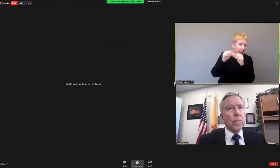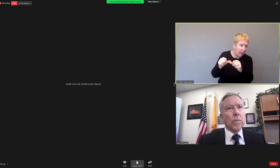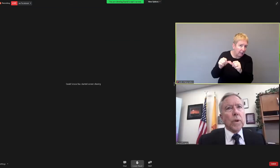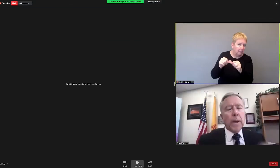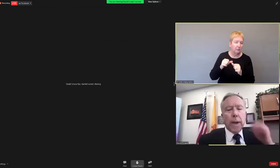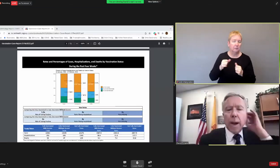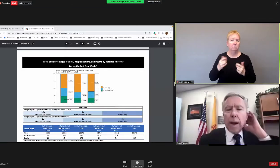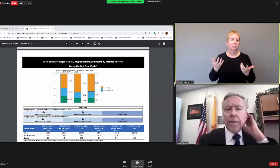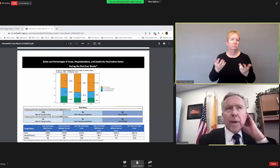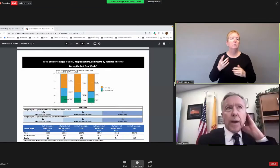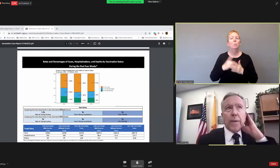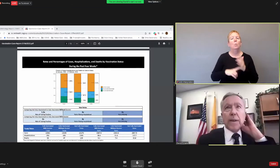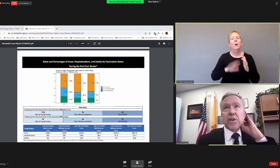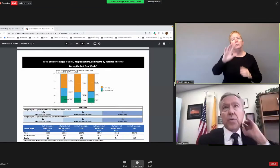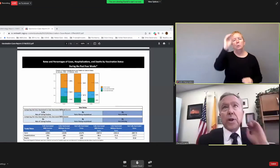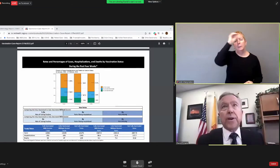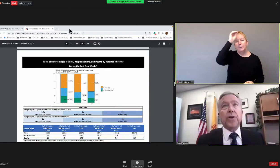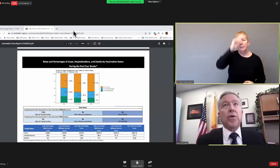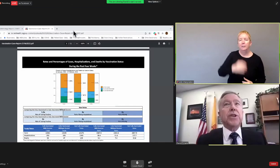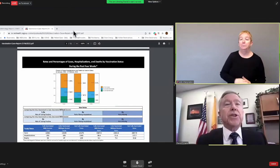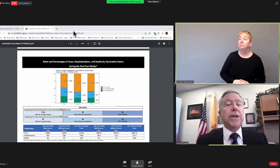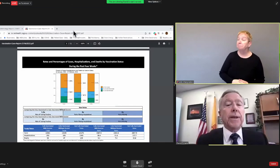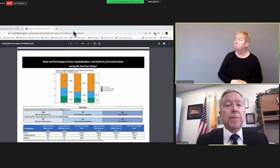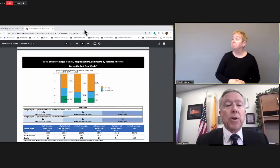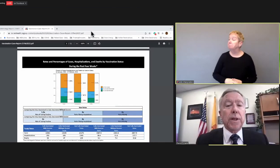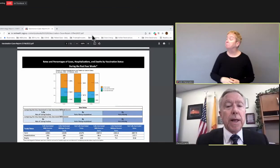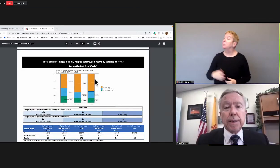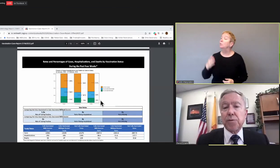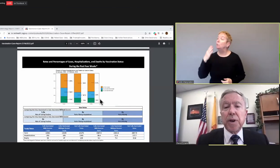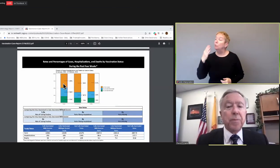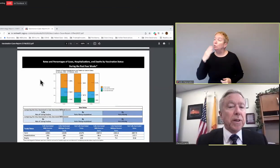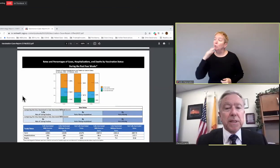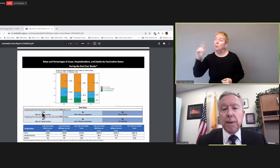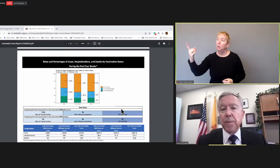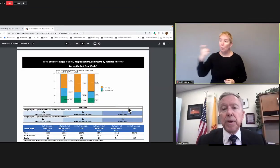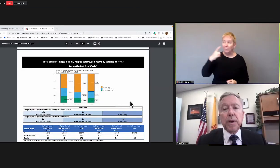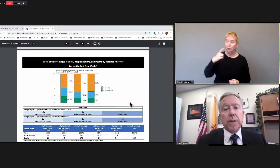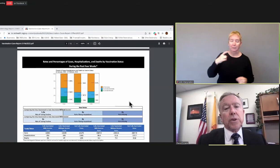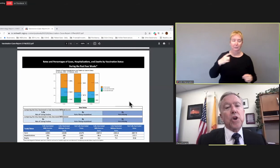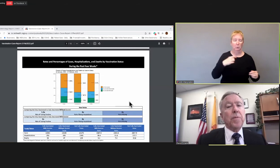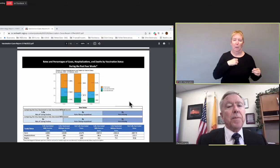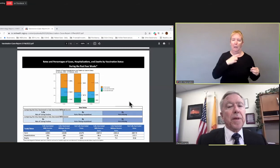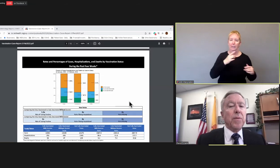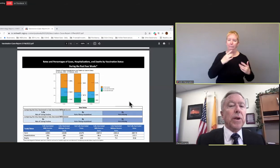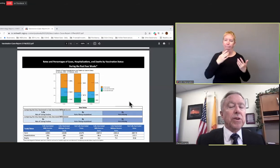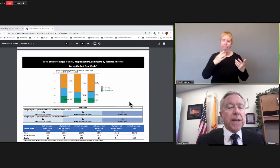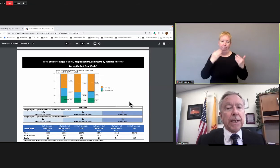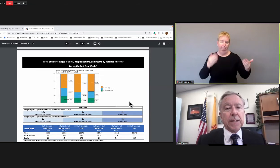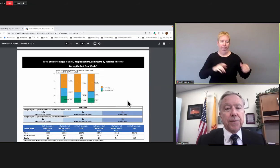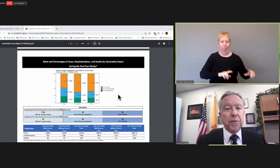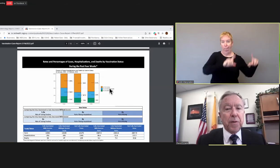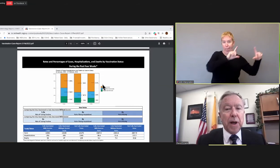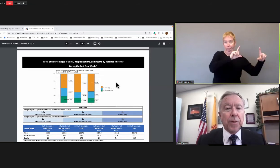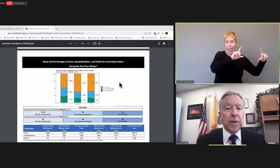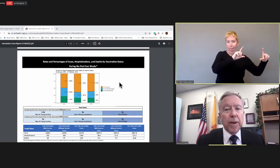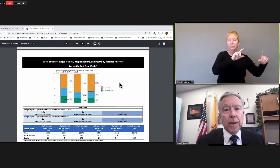would. Thank you. Yeah, I think it's a really good question, and I'm really glad. I just want to bring this up to show people. I think what you're saying is if you follow these, like